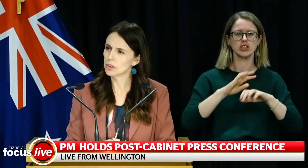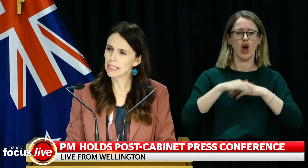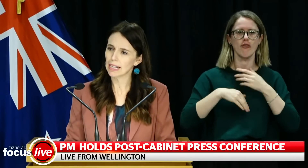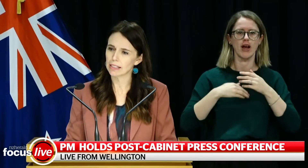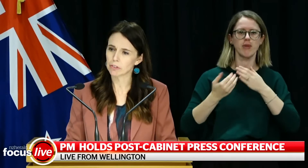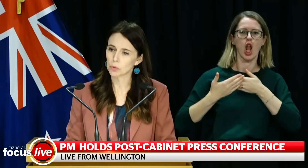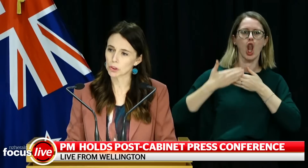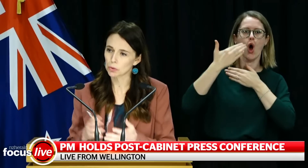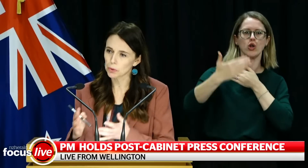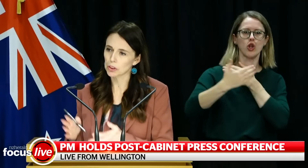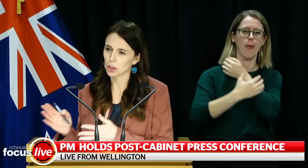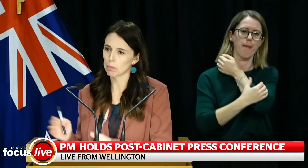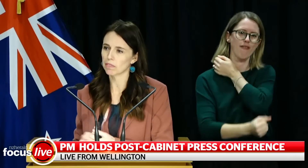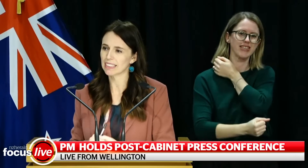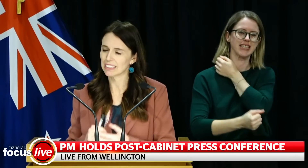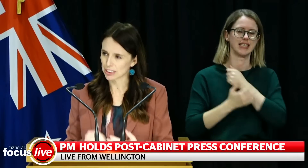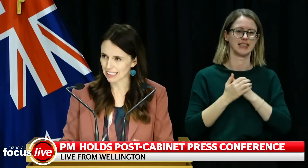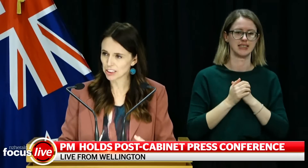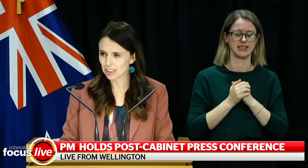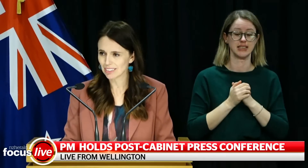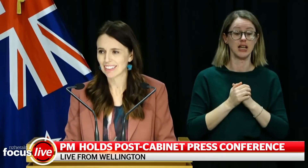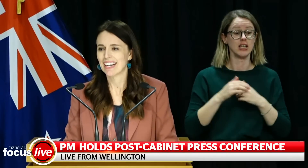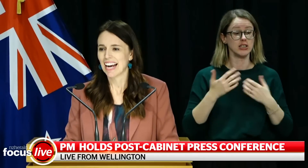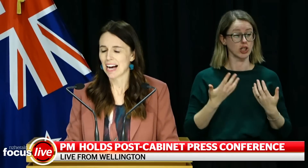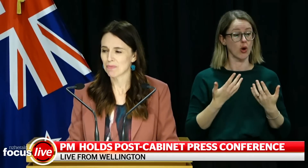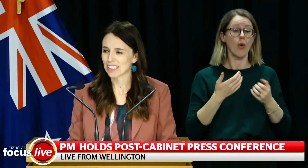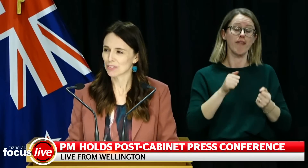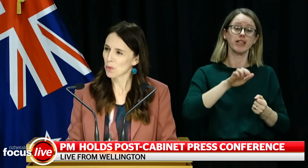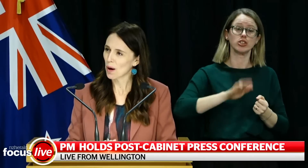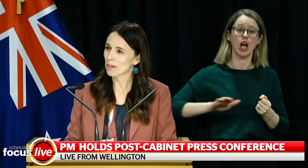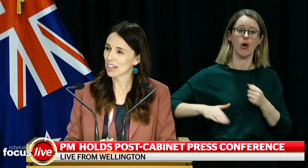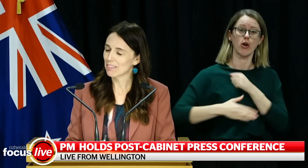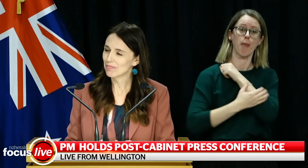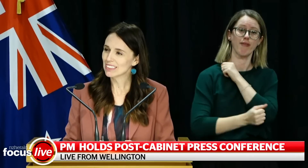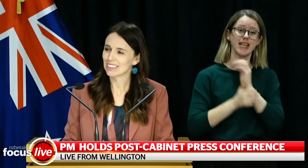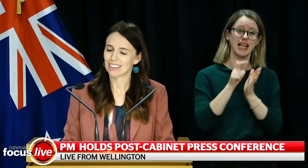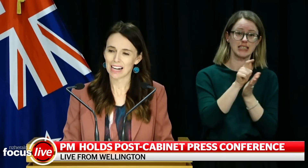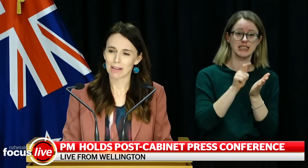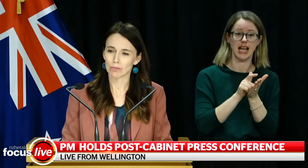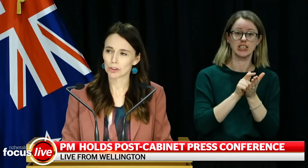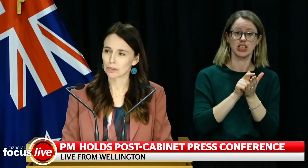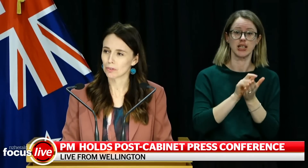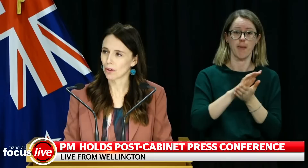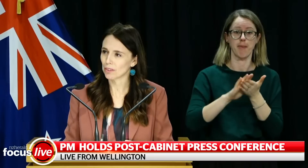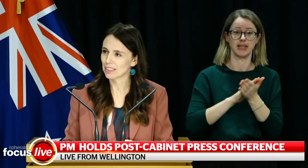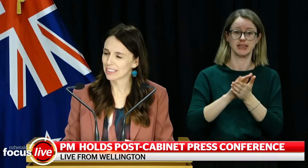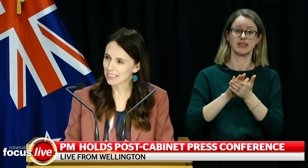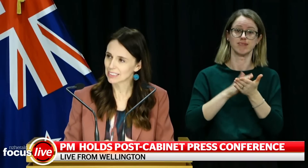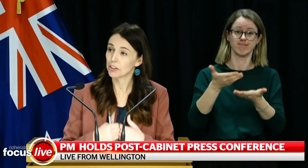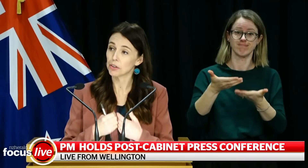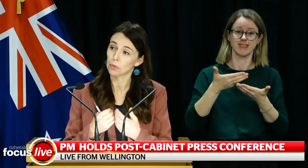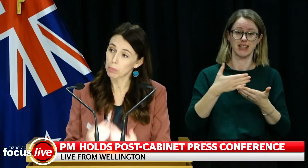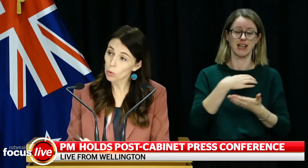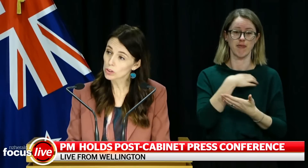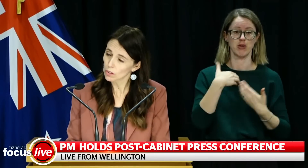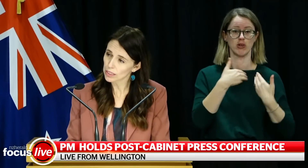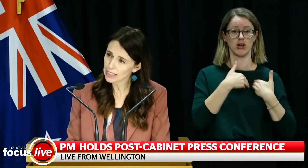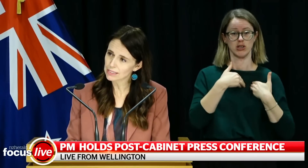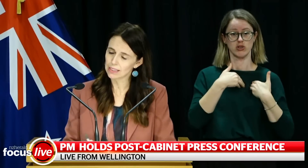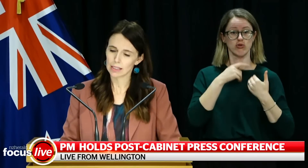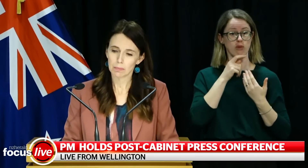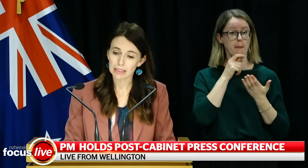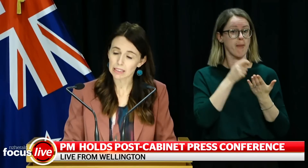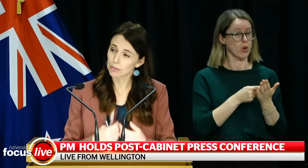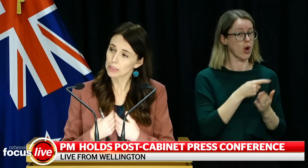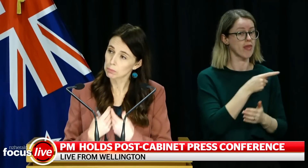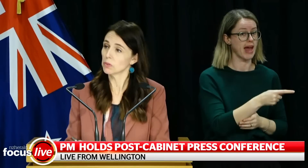tools to do that. And of course, through the child poverty legislation, there's a requirement on government to not only continue to report on